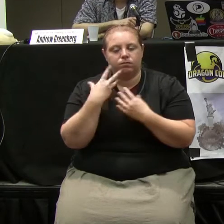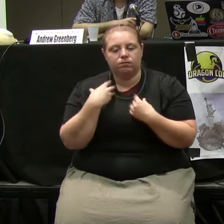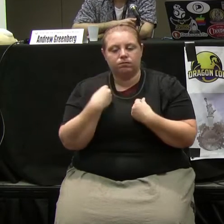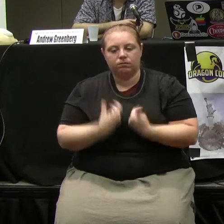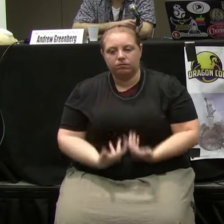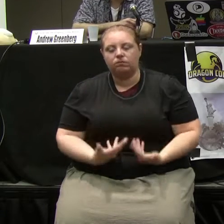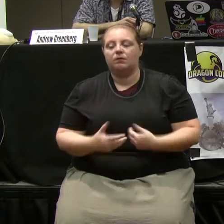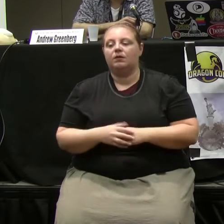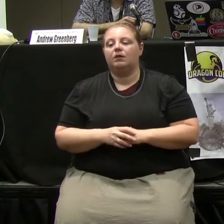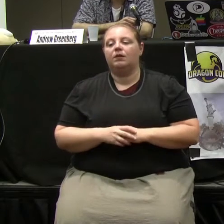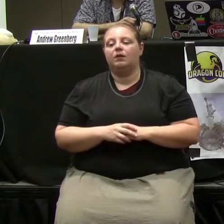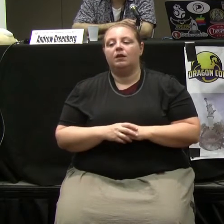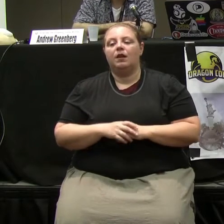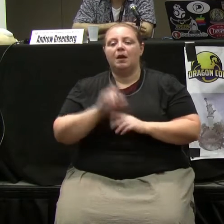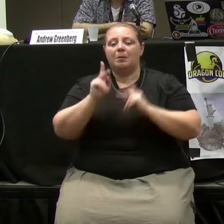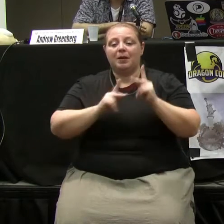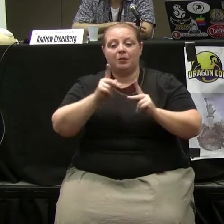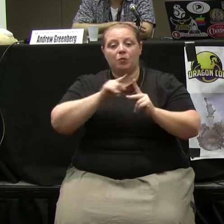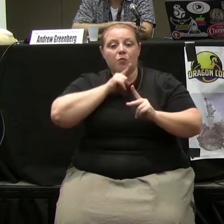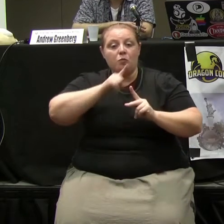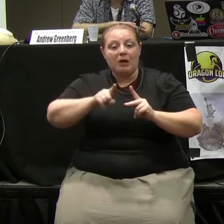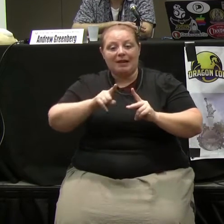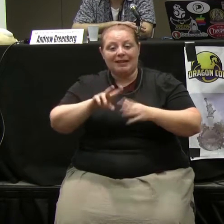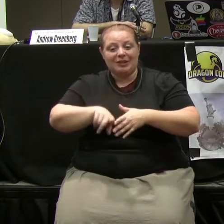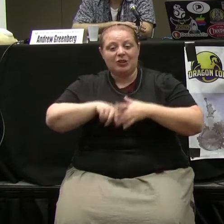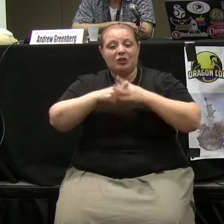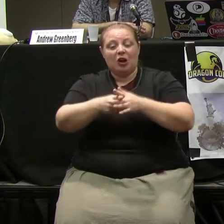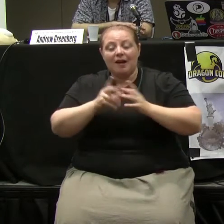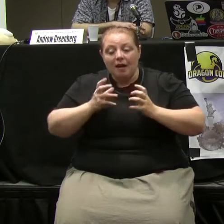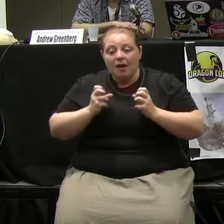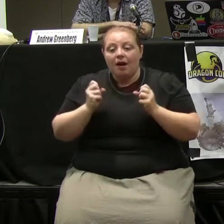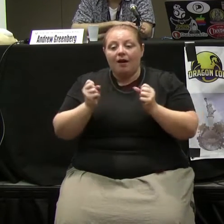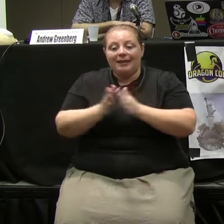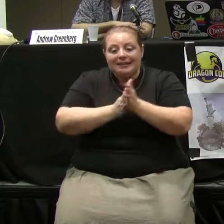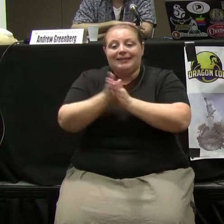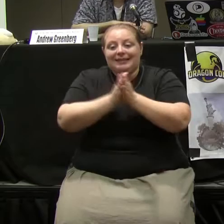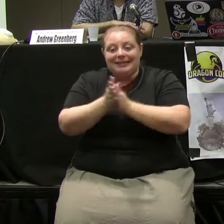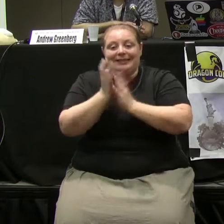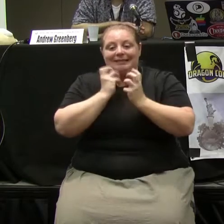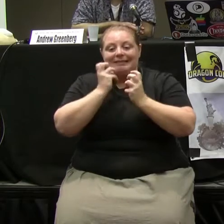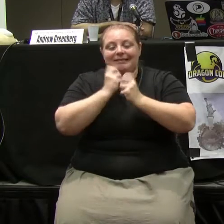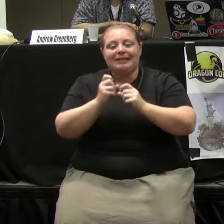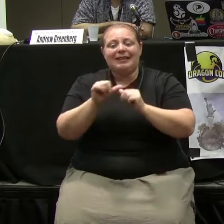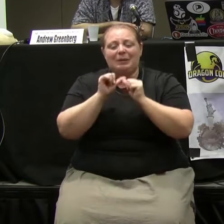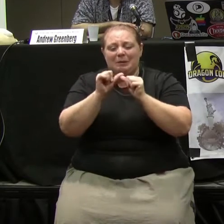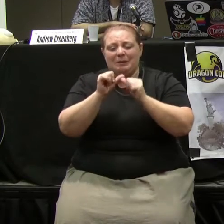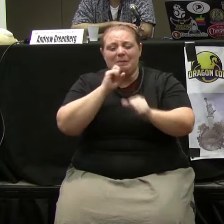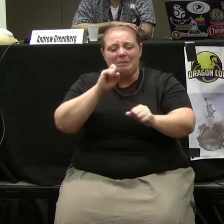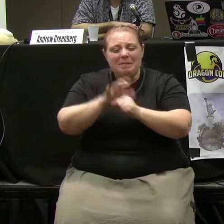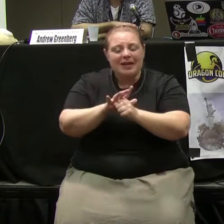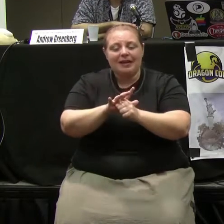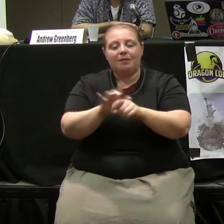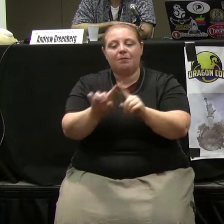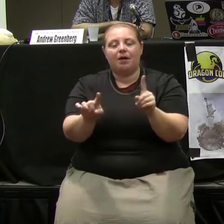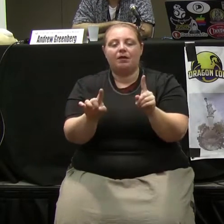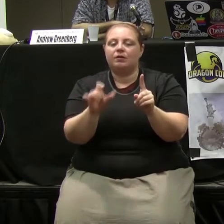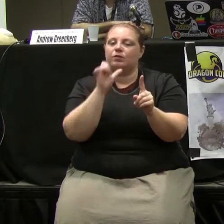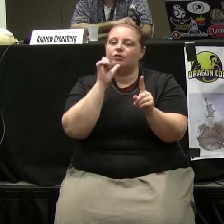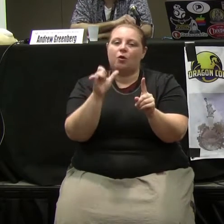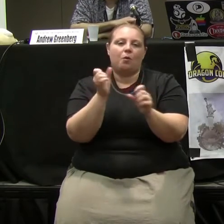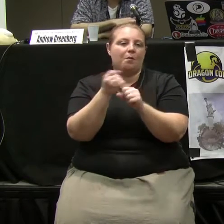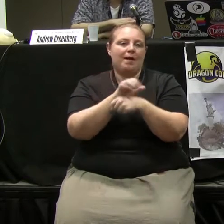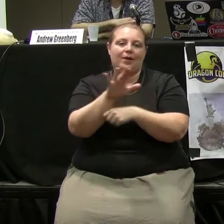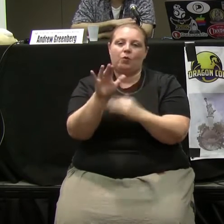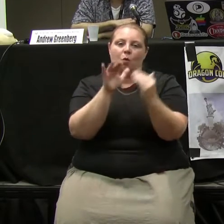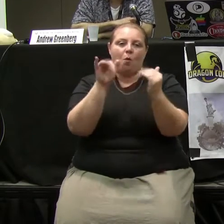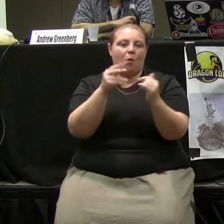passionate and committed and just couldn't make a go of it. I hate to say one of them, which is don't set your hopes